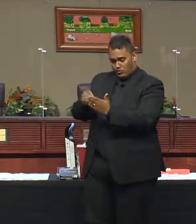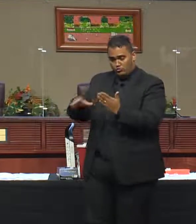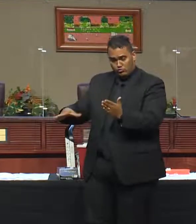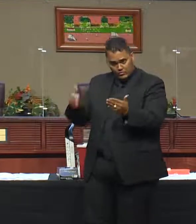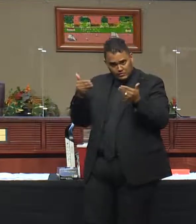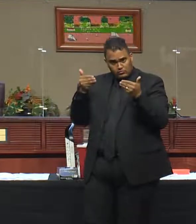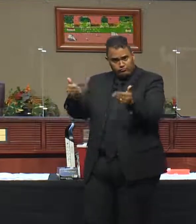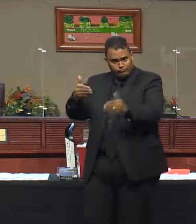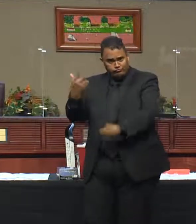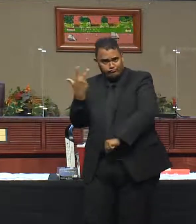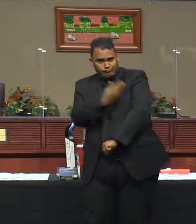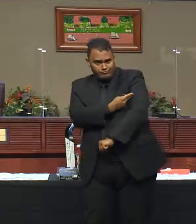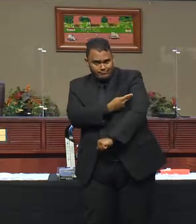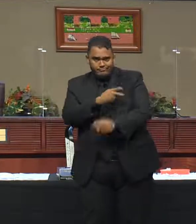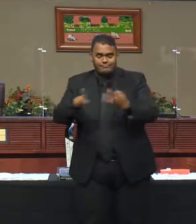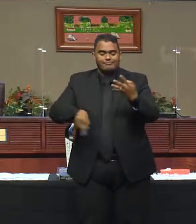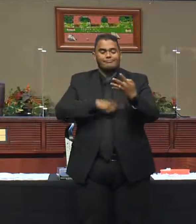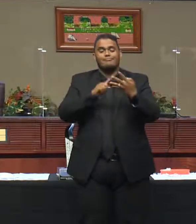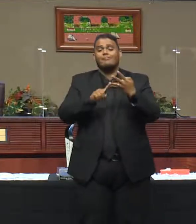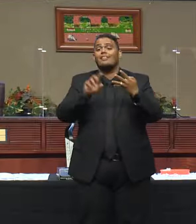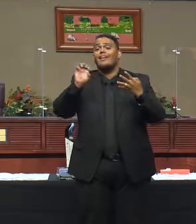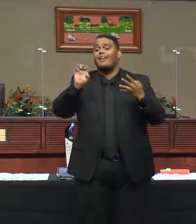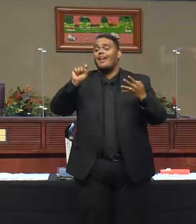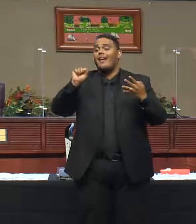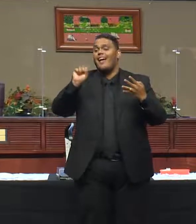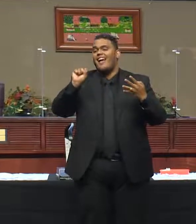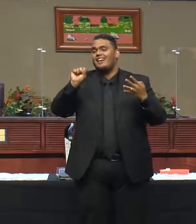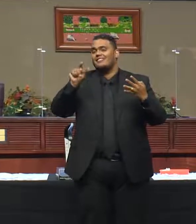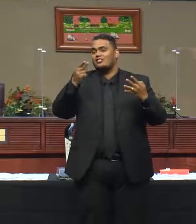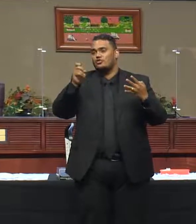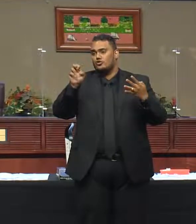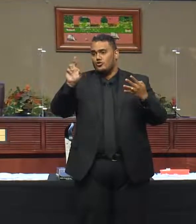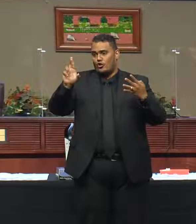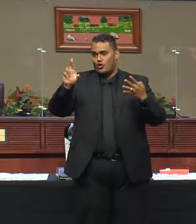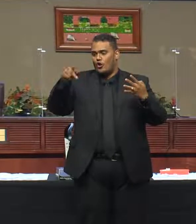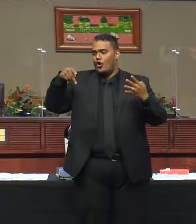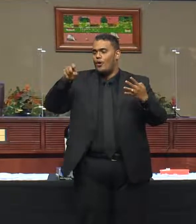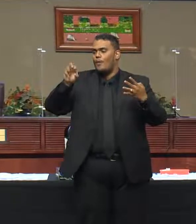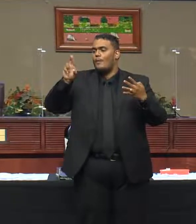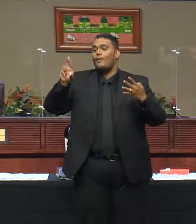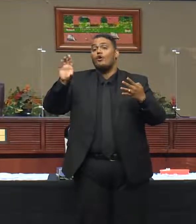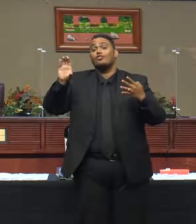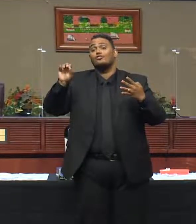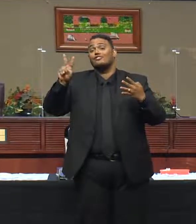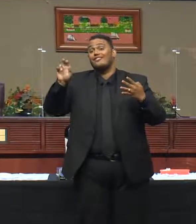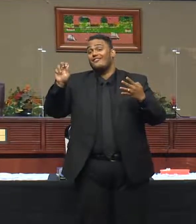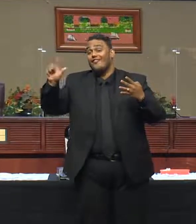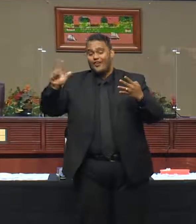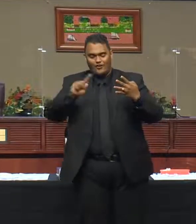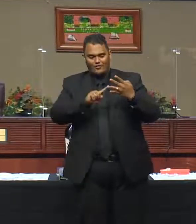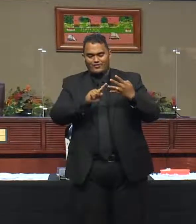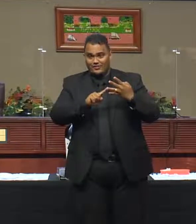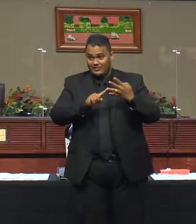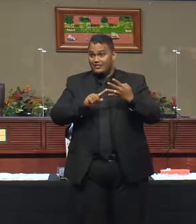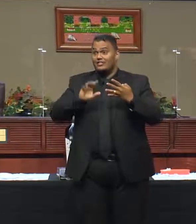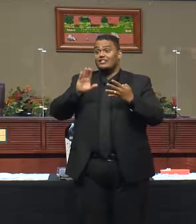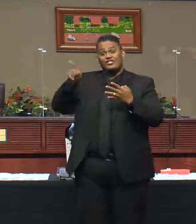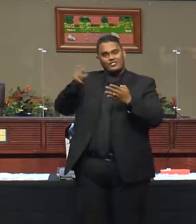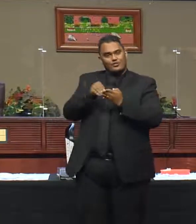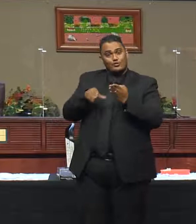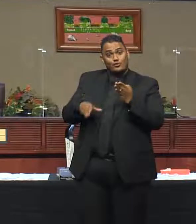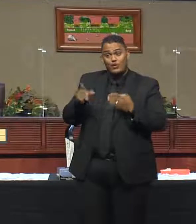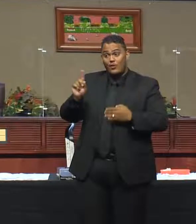Miss Esther Percival, who is a student at Valencia College who plans to major in chemical